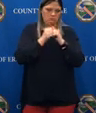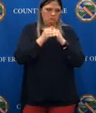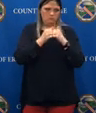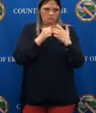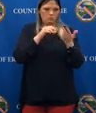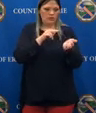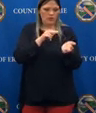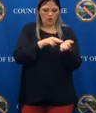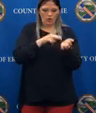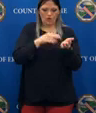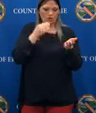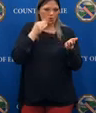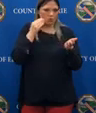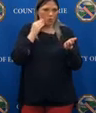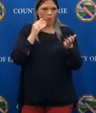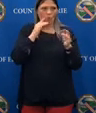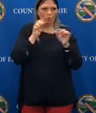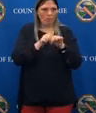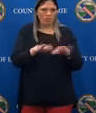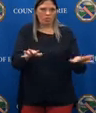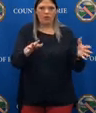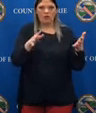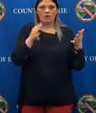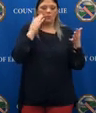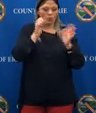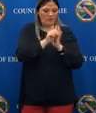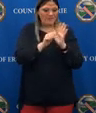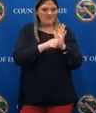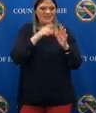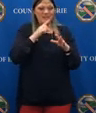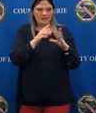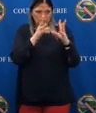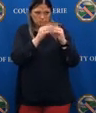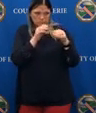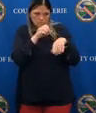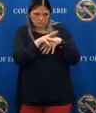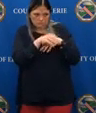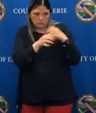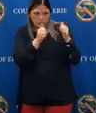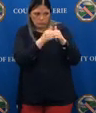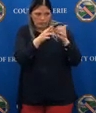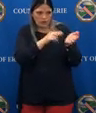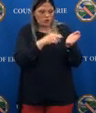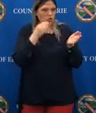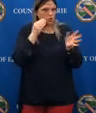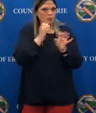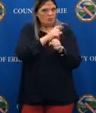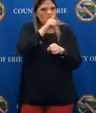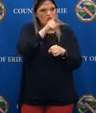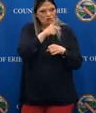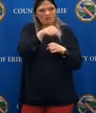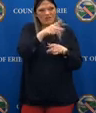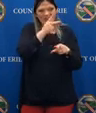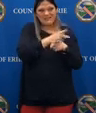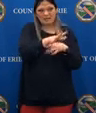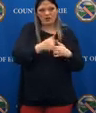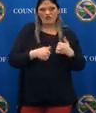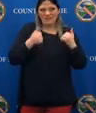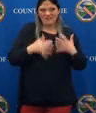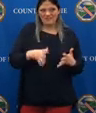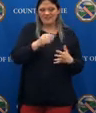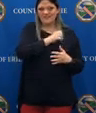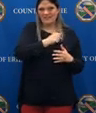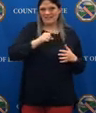nursing home outbreaks. And we know that the state is consulting with those nursing homes and trying to ensure that they keep their residents and their